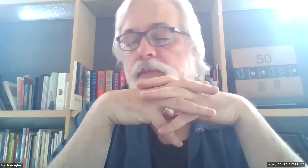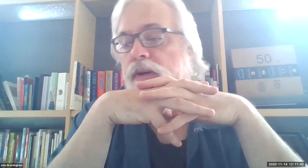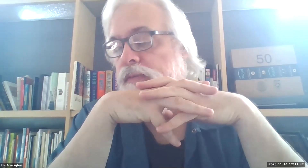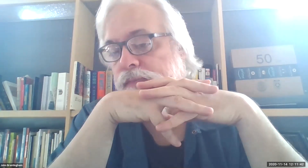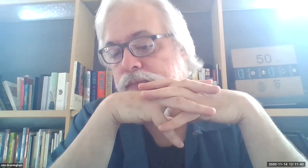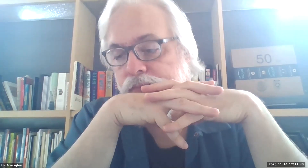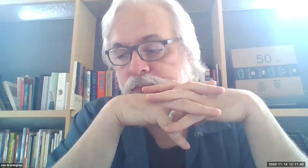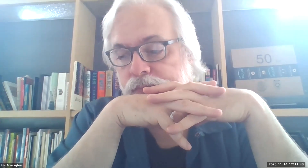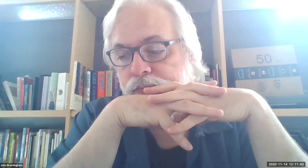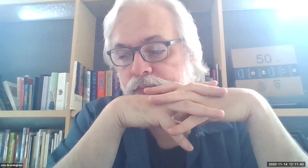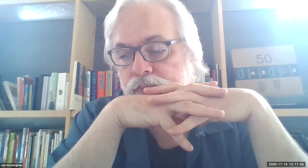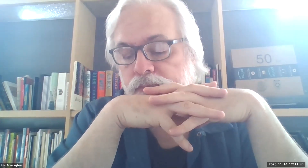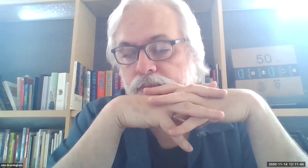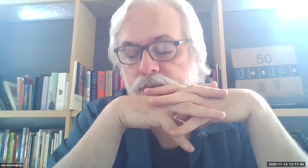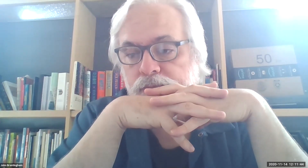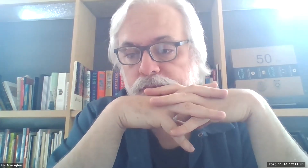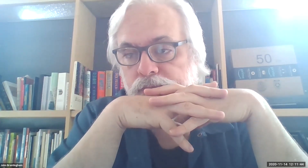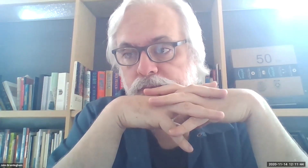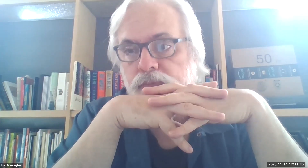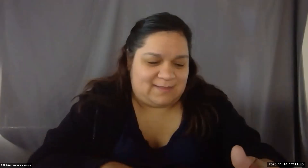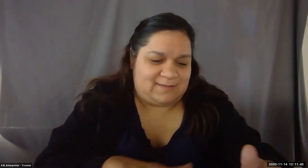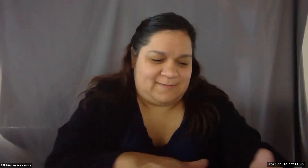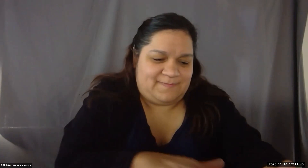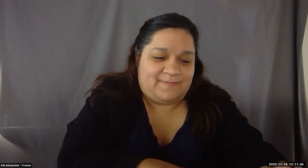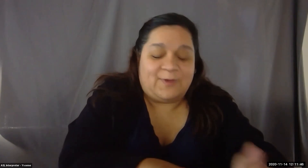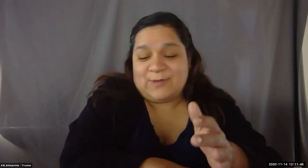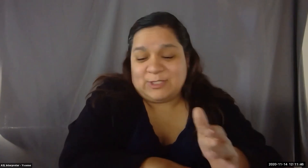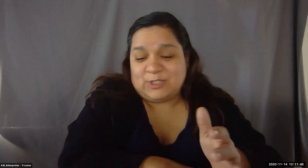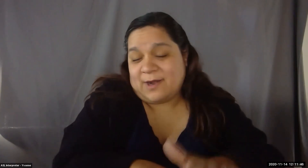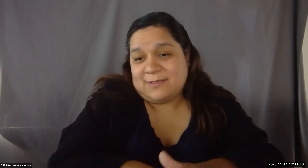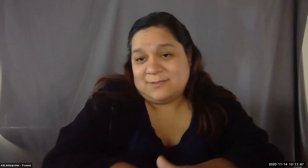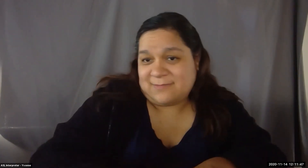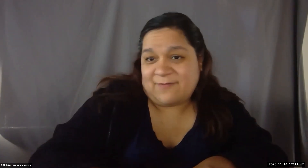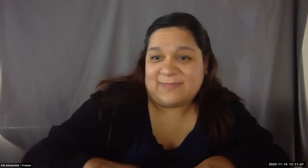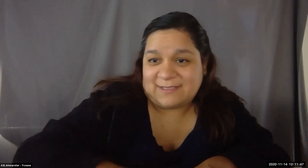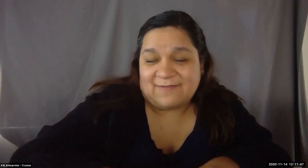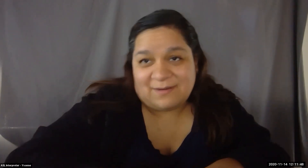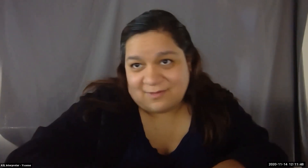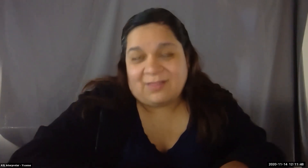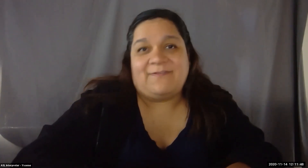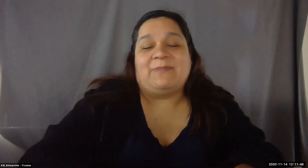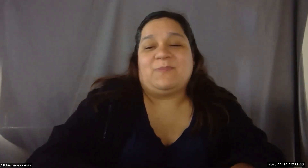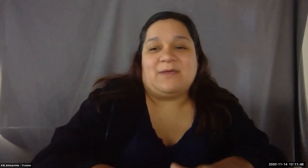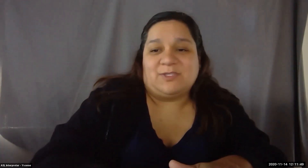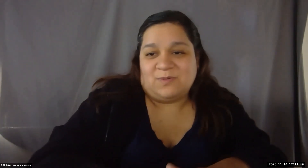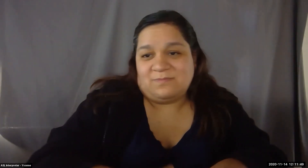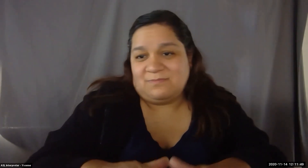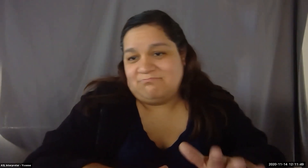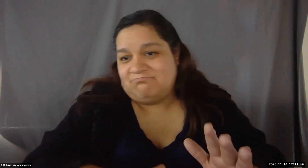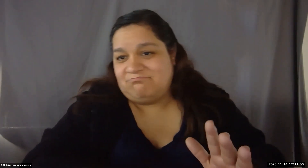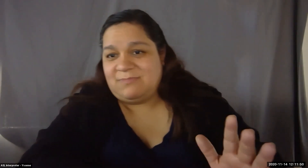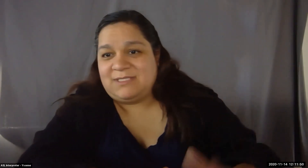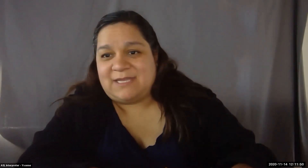Well, that's depressing. Yeah, it is. But we're doing Zoom parties. Like for Thanksgiving, all our family will be on